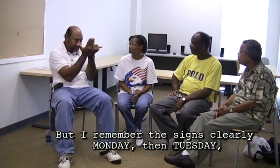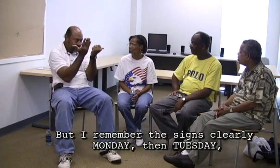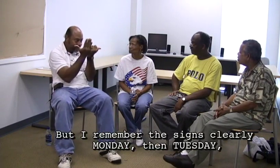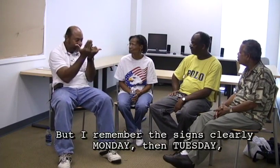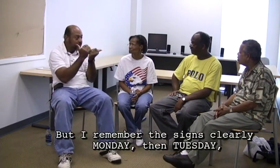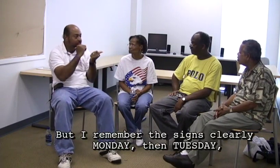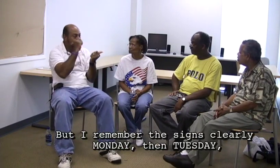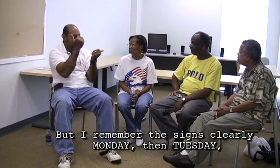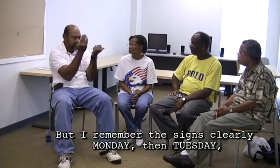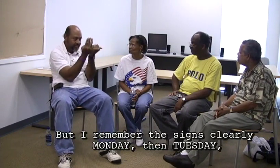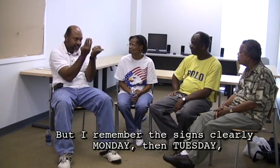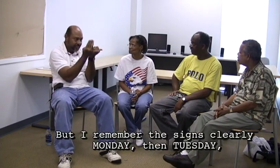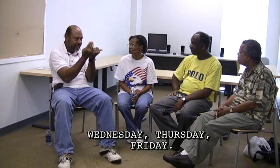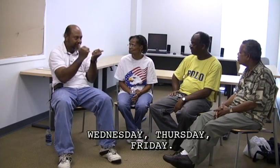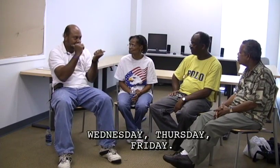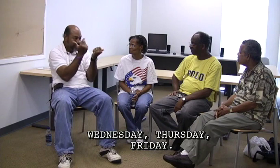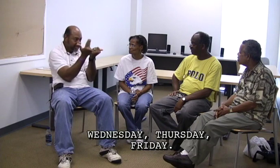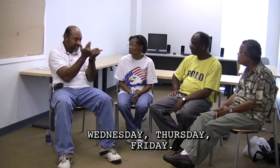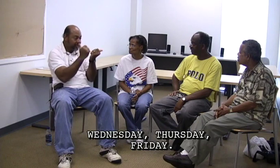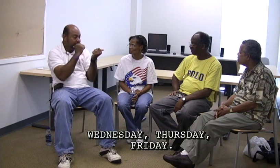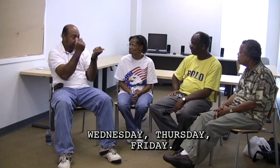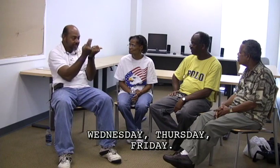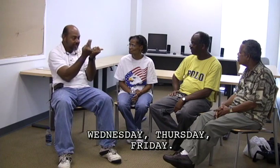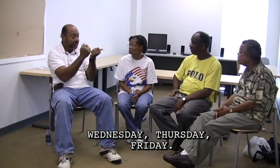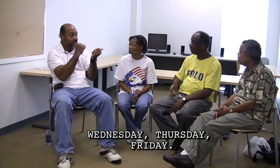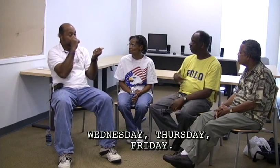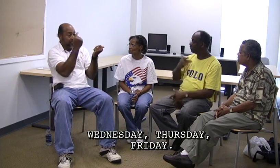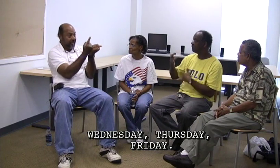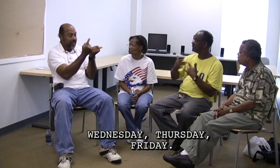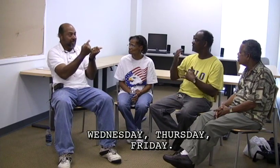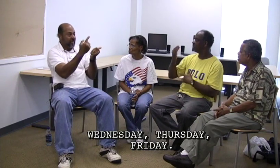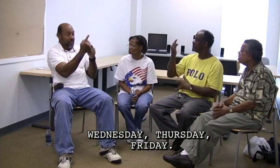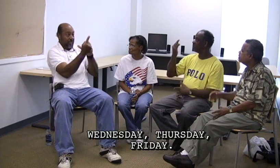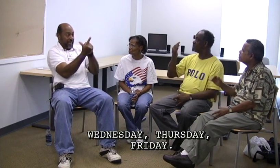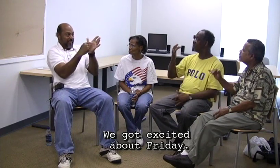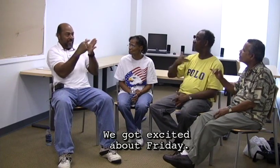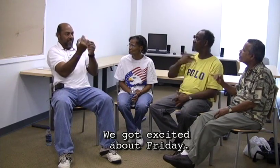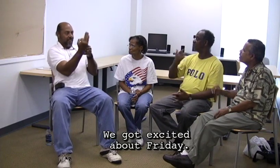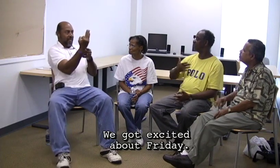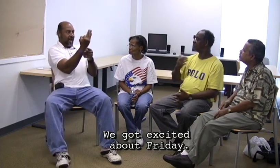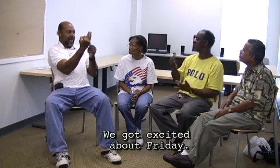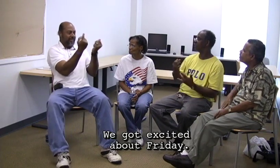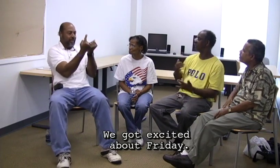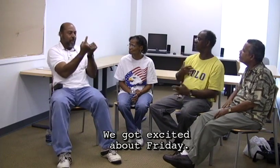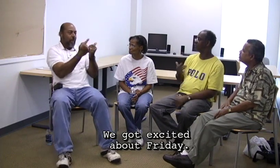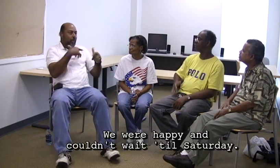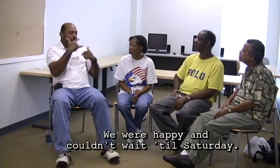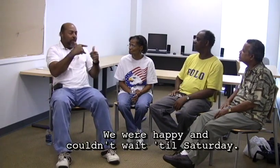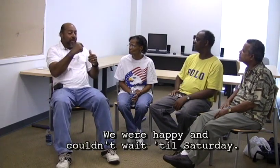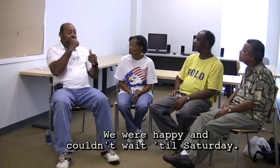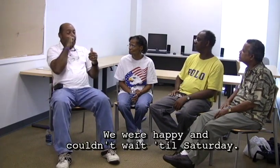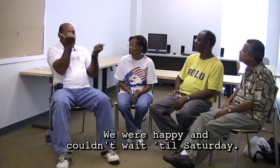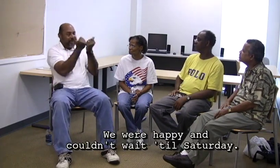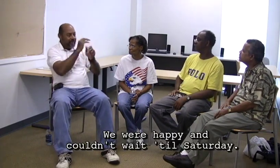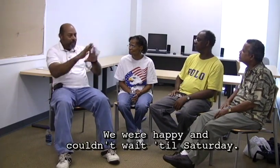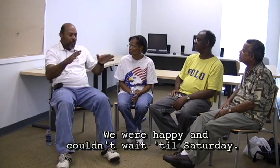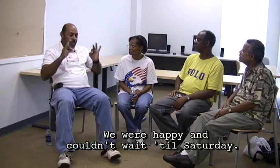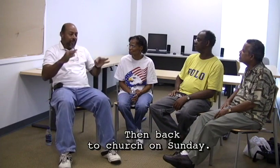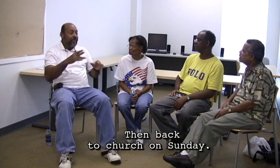signs clearly. Monday, then Tuesday, Wednesday, Thursday, We got excited about Friday. We were happy, and we couldn't wait till Saturday, then back to